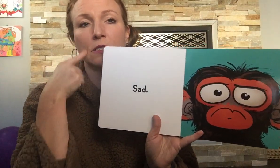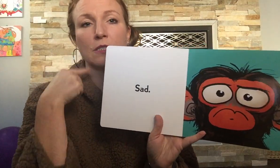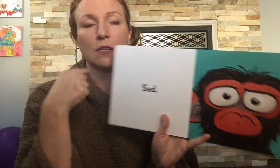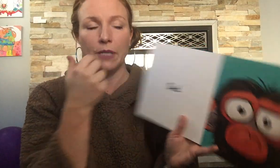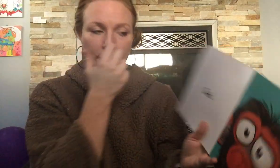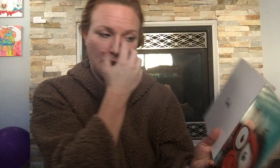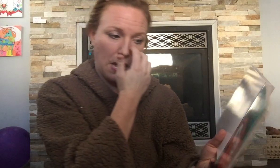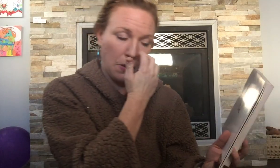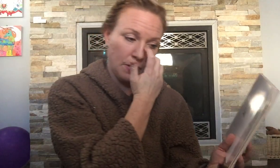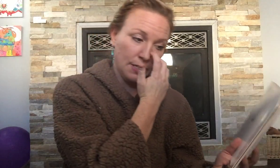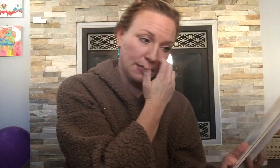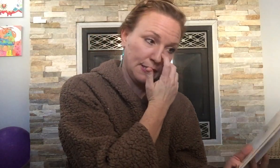tears coming down.